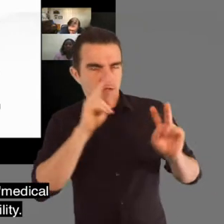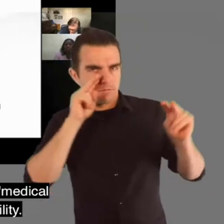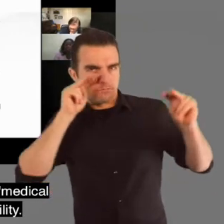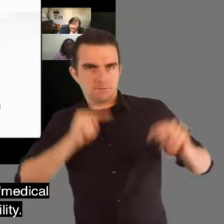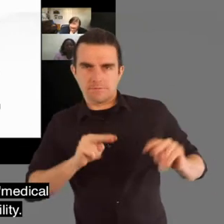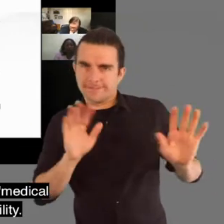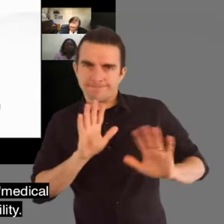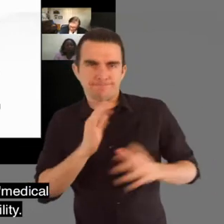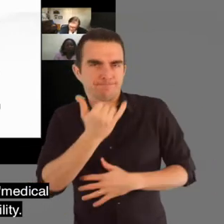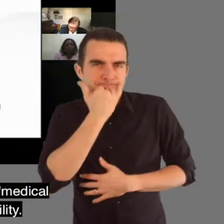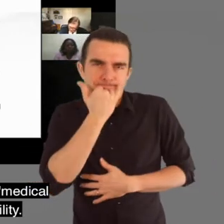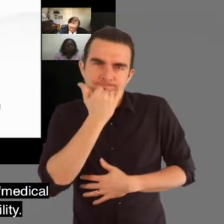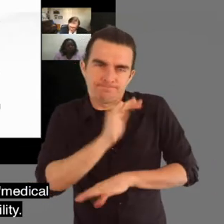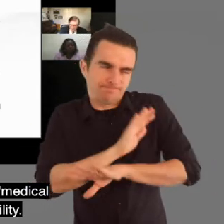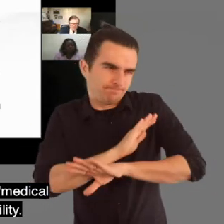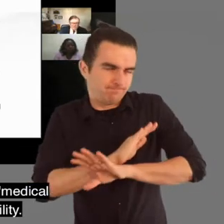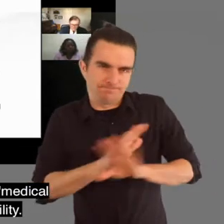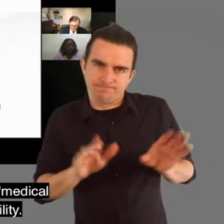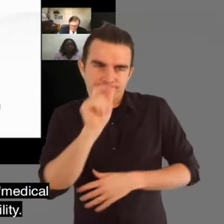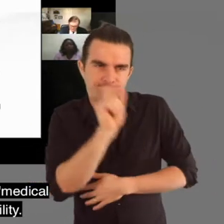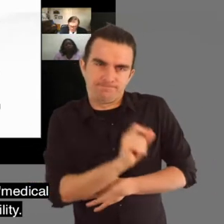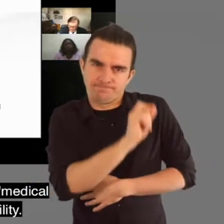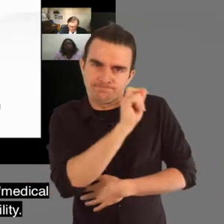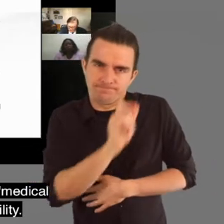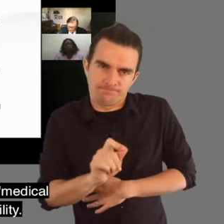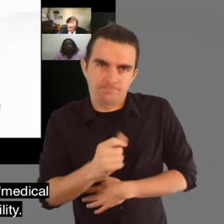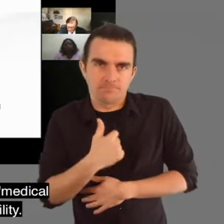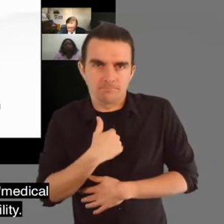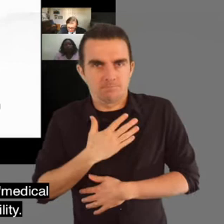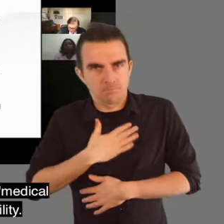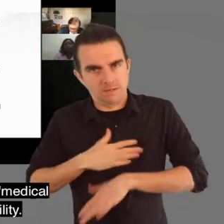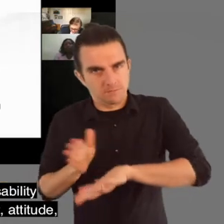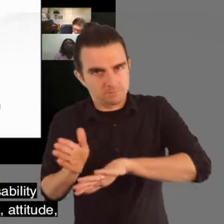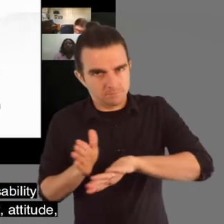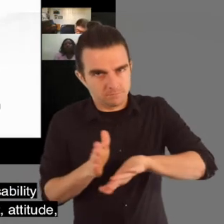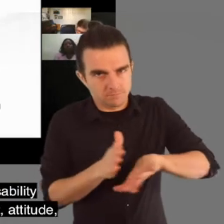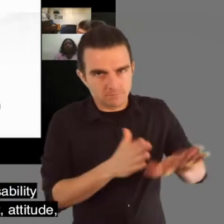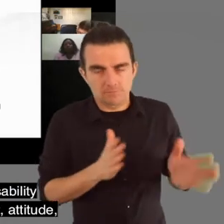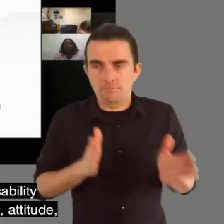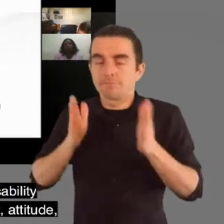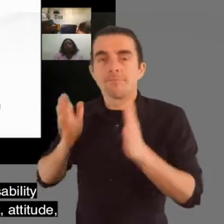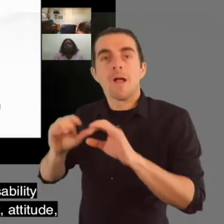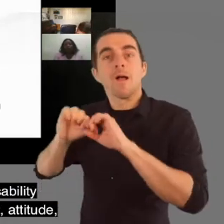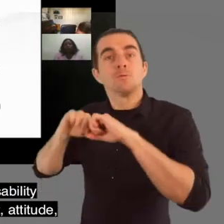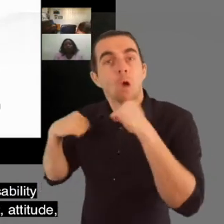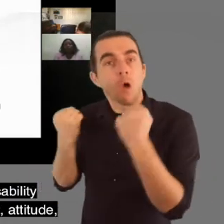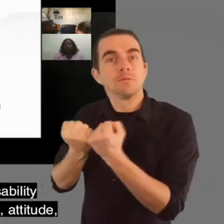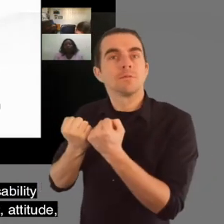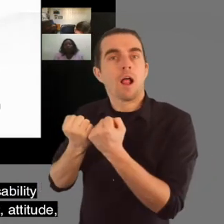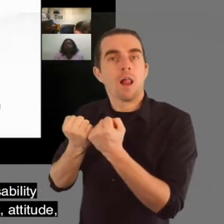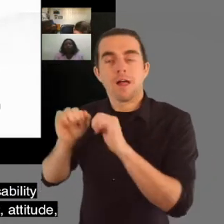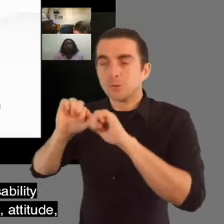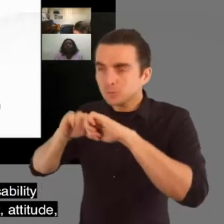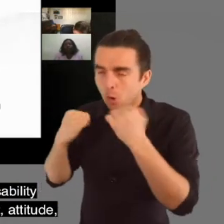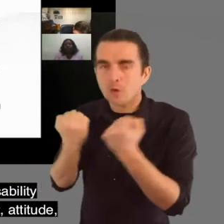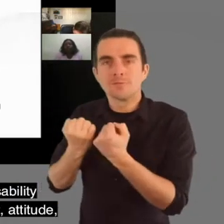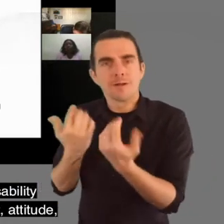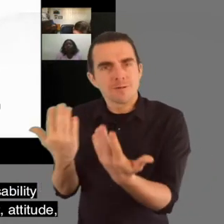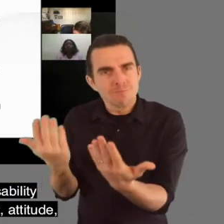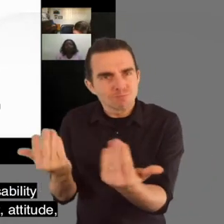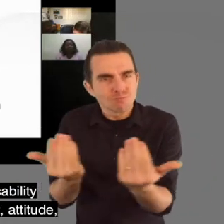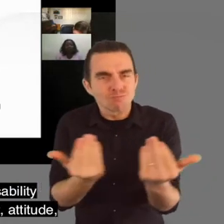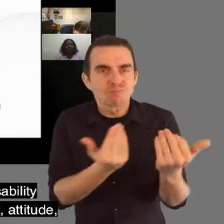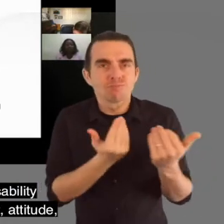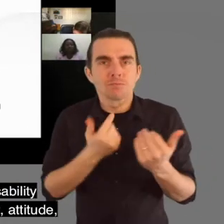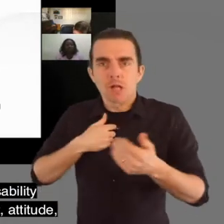as medical or individual model of ability. We use the social model of disability where the barriers